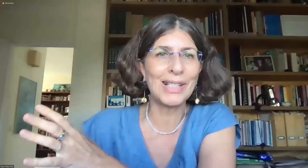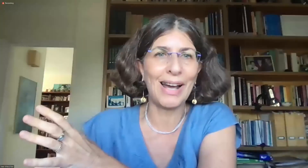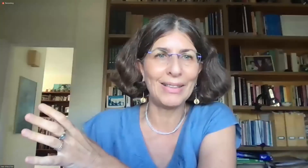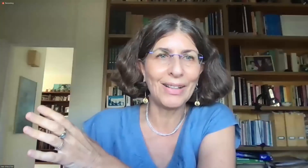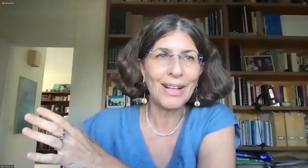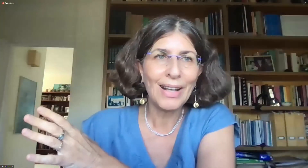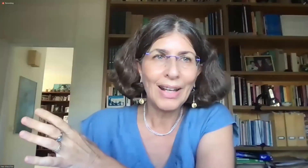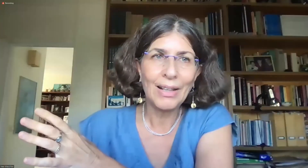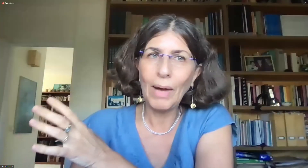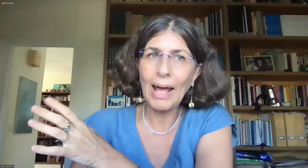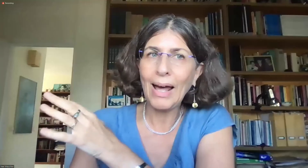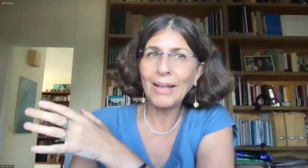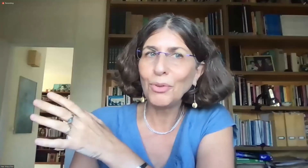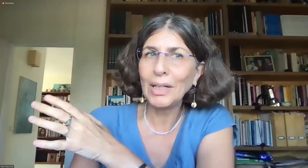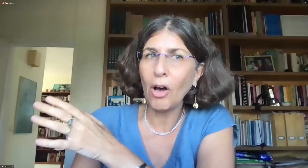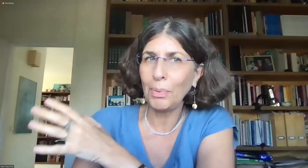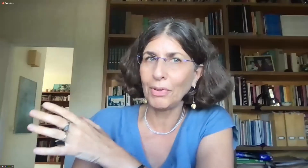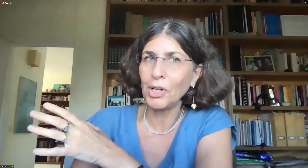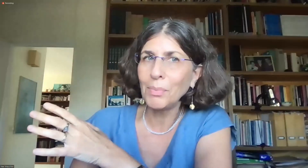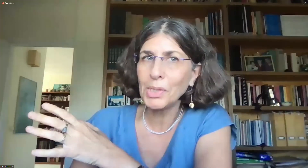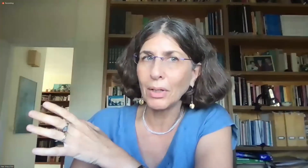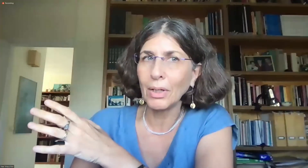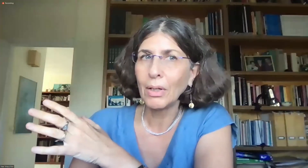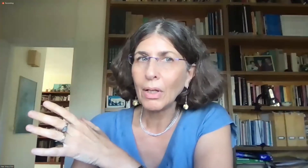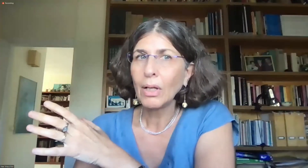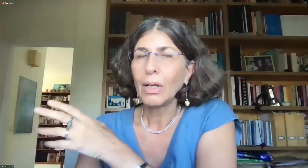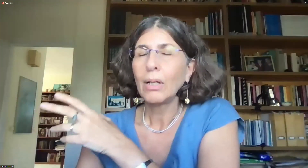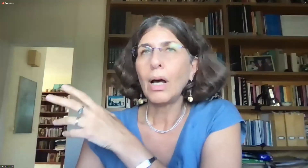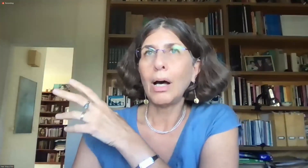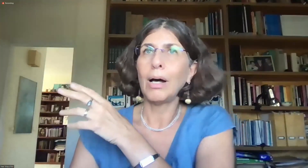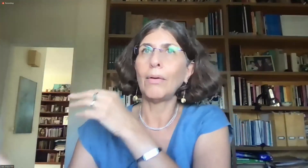different side. And the way I read Hopper and Thompson,